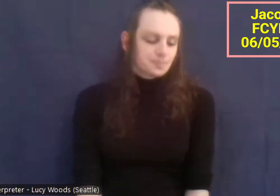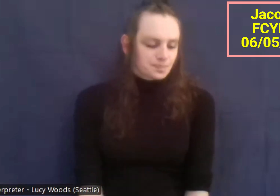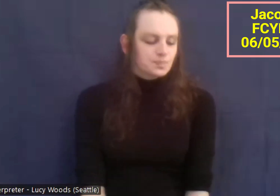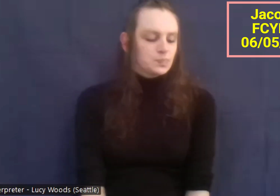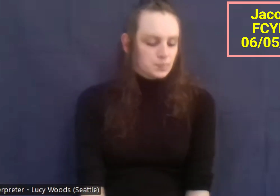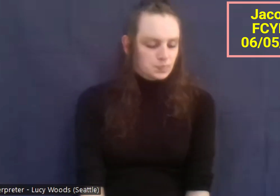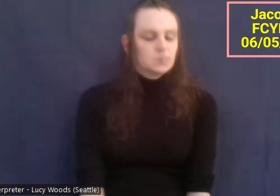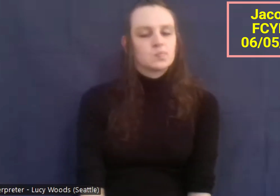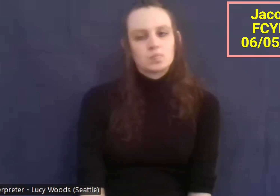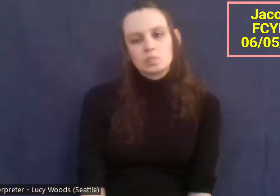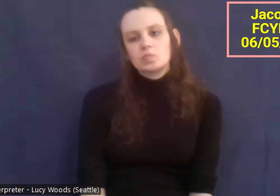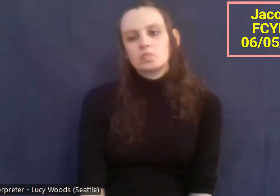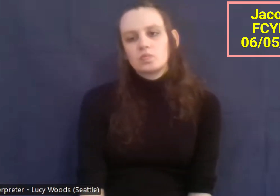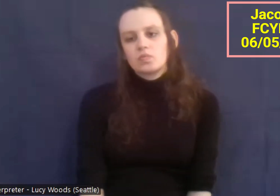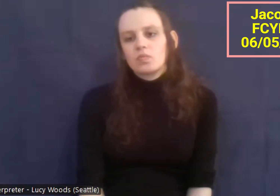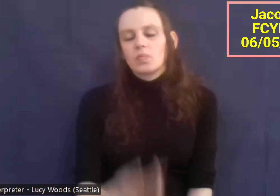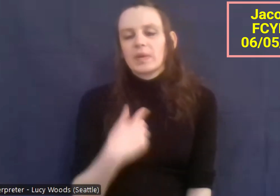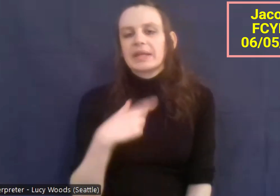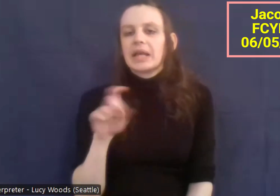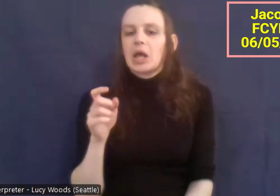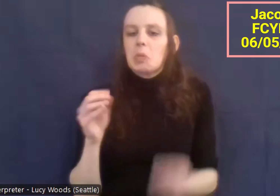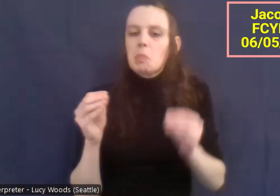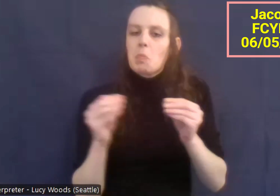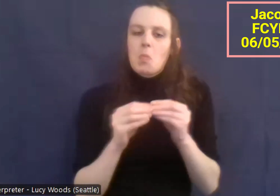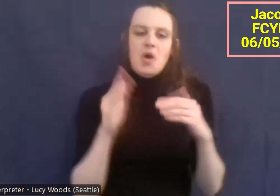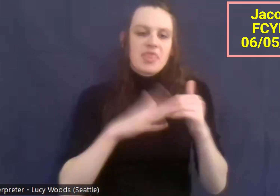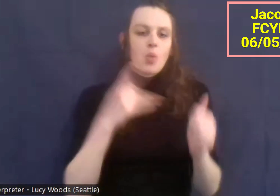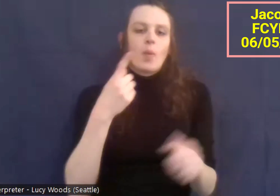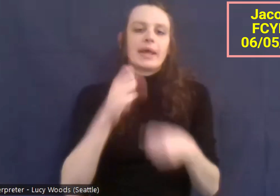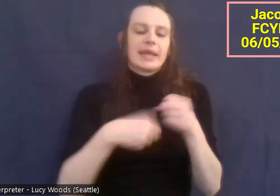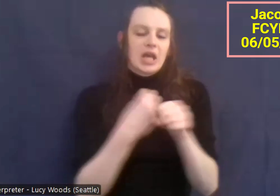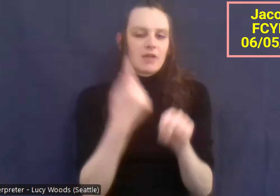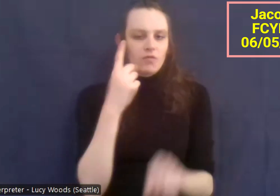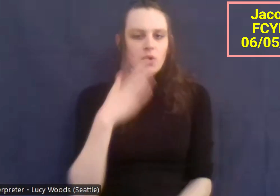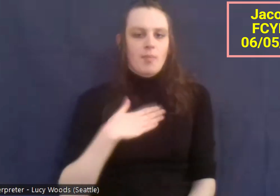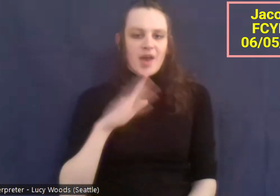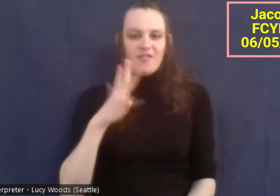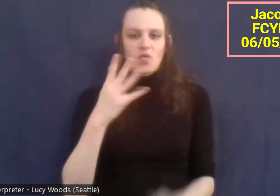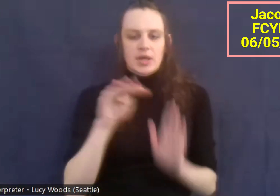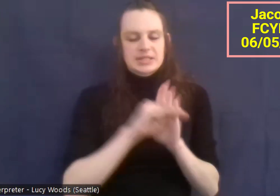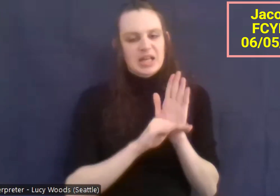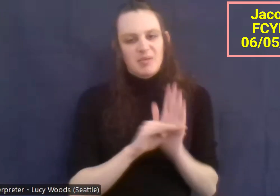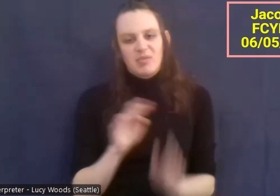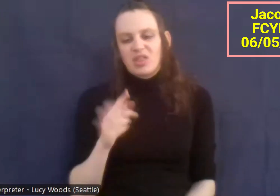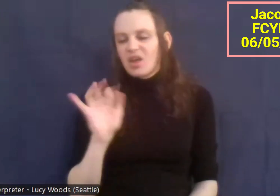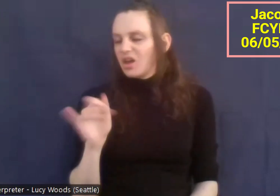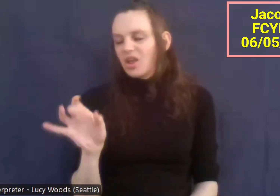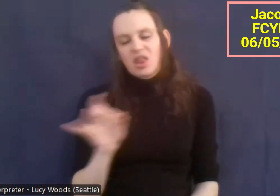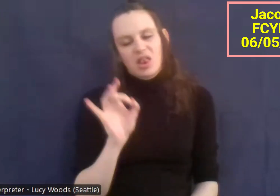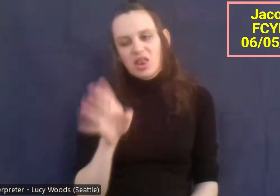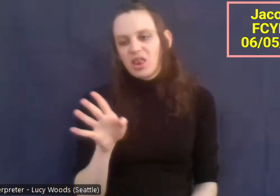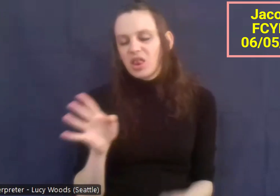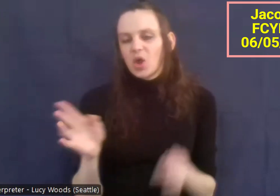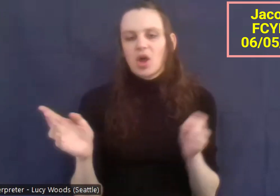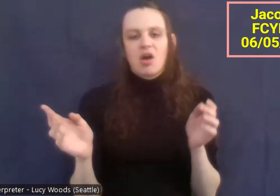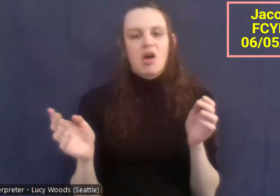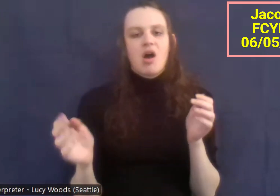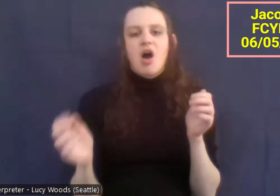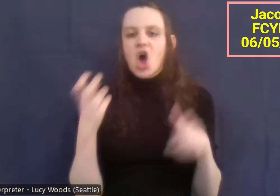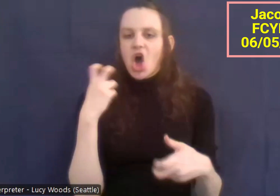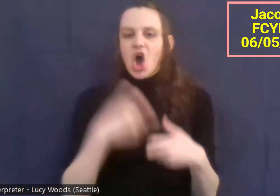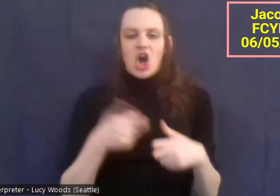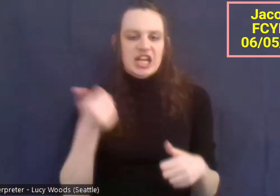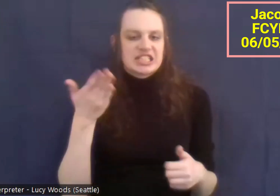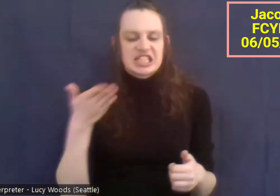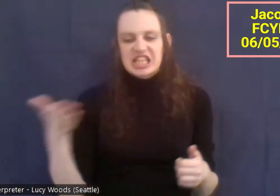So it took me over a year to do my fourth step. And it was a pain in the ass. It was the most difficult thing I've ever done. I'm not going to